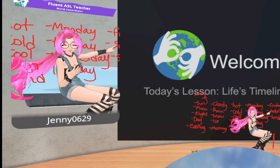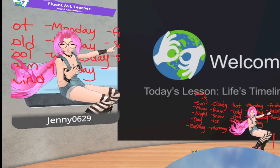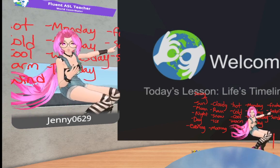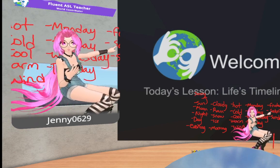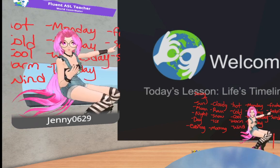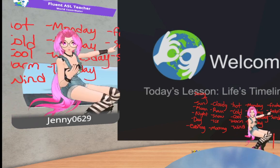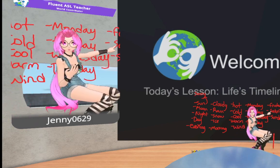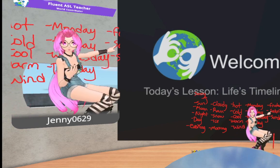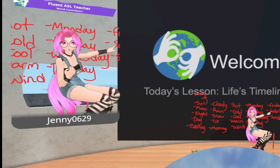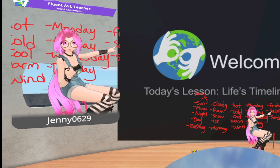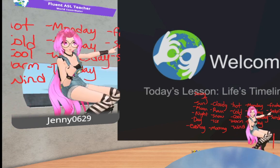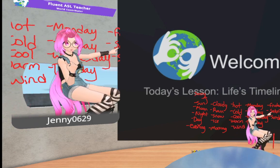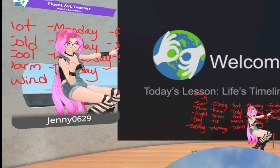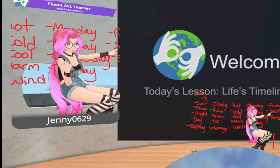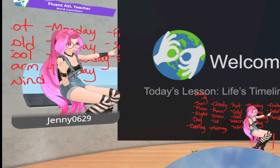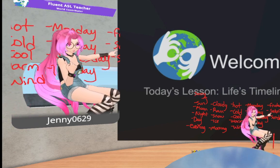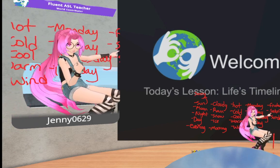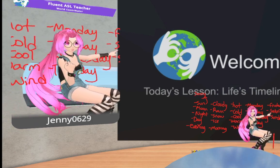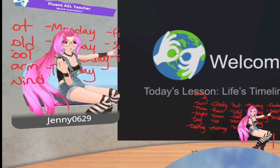Saturday.